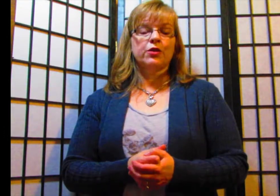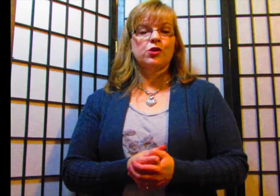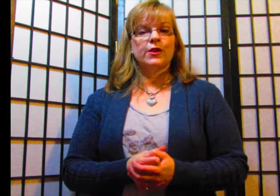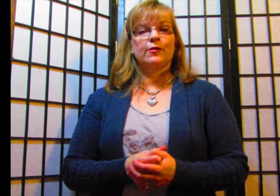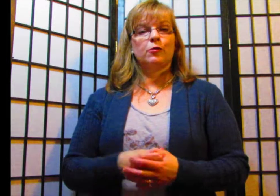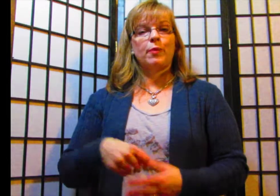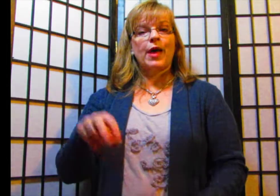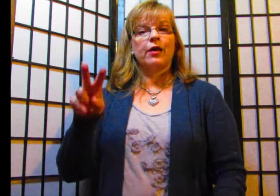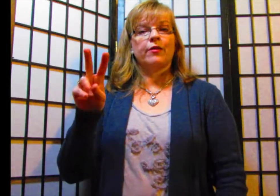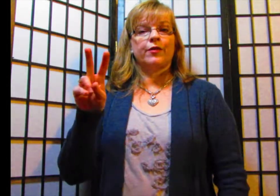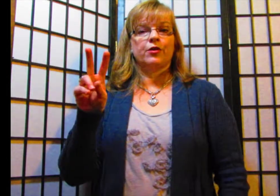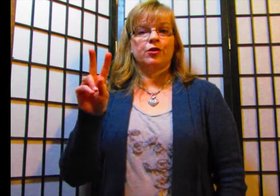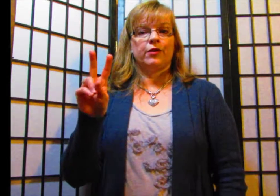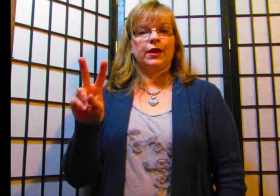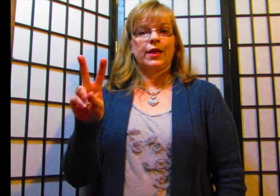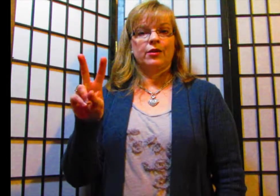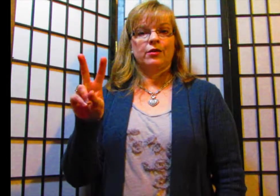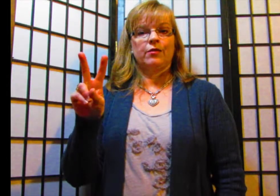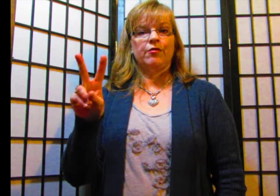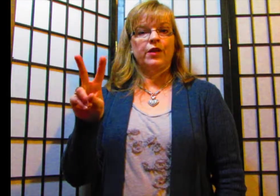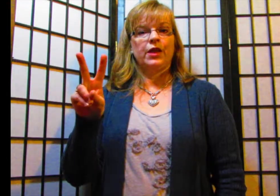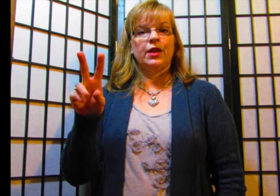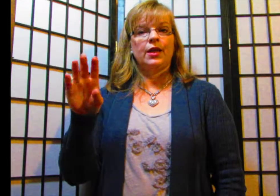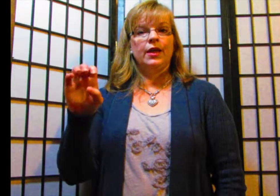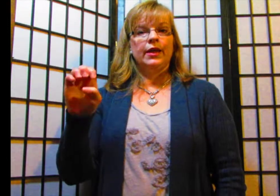to just spell the first three letters. V-E-T.